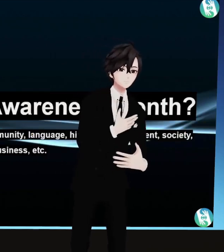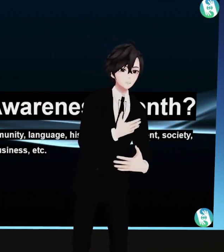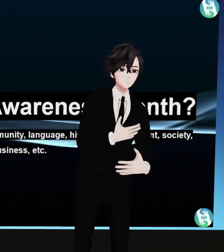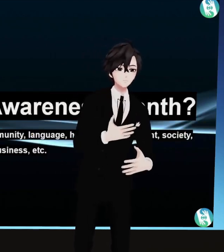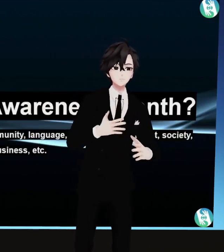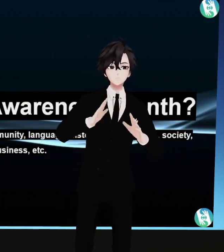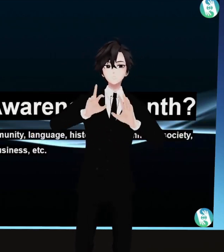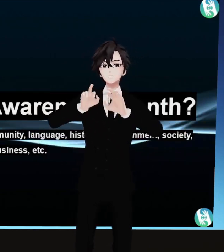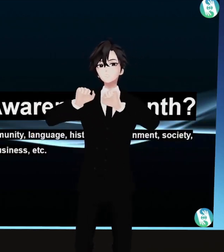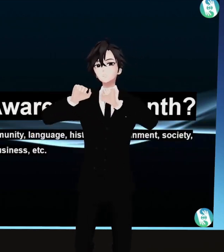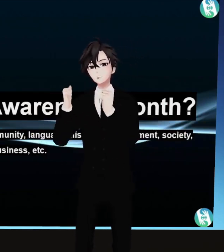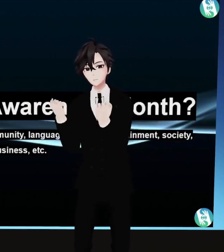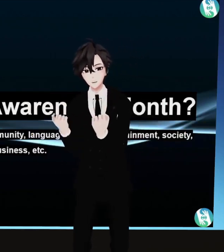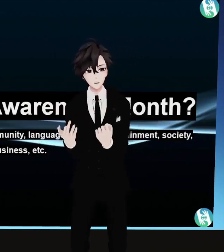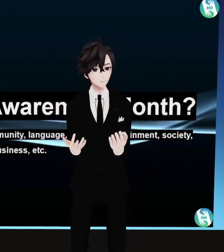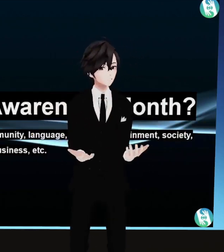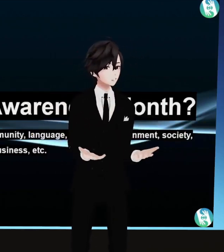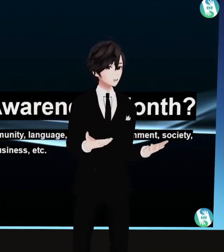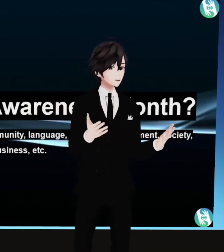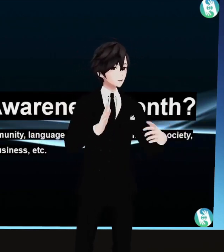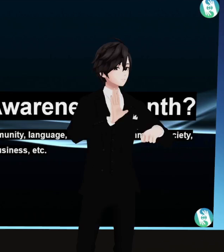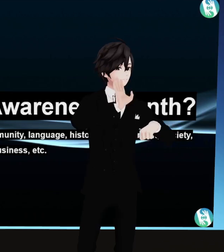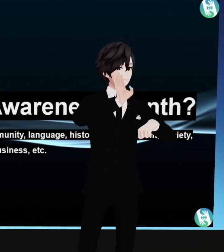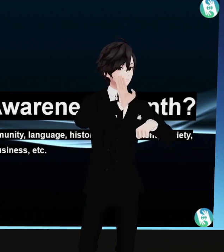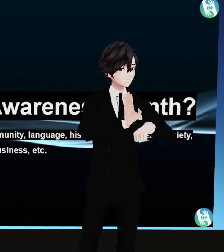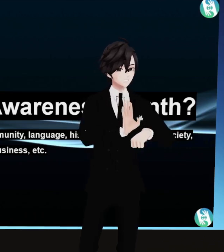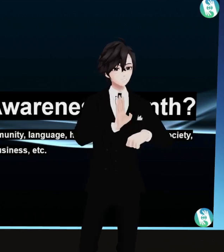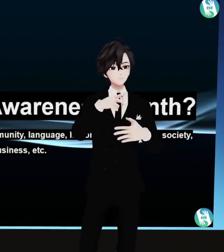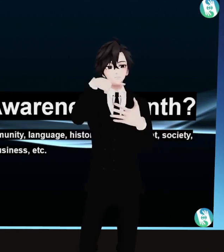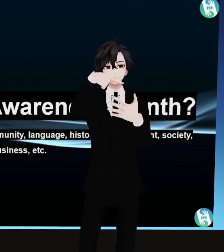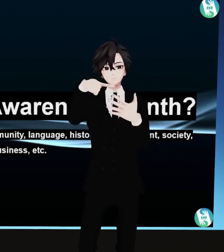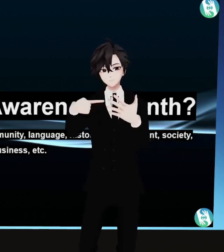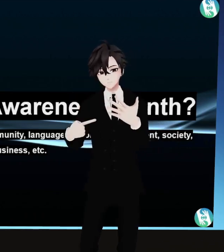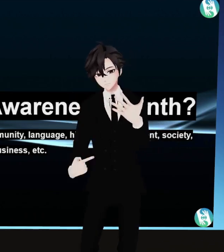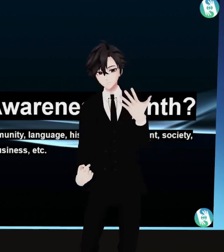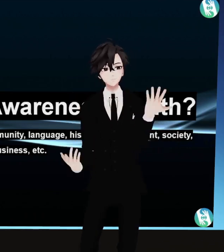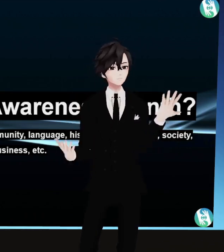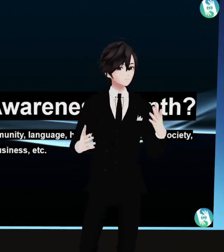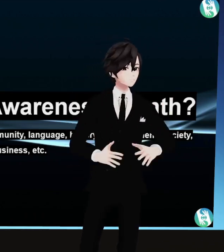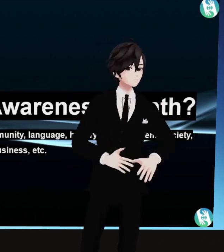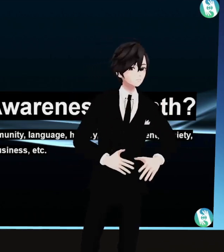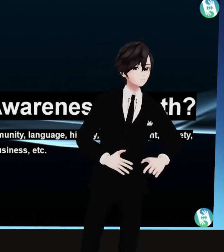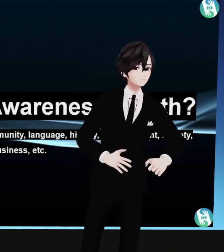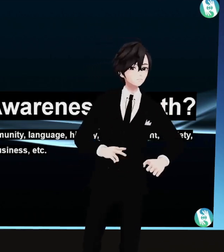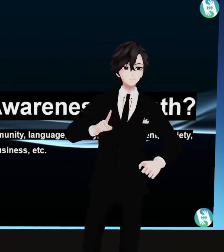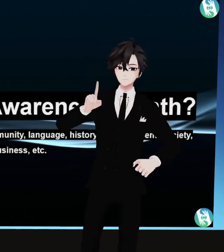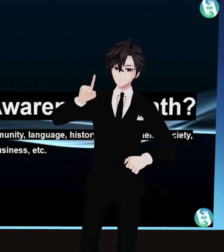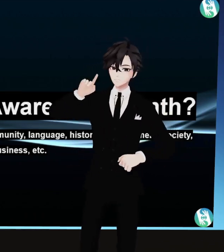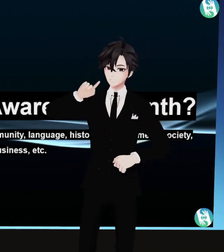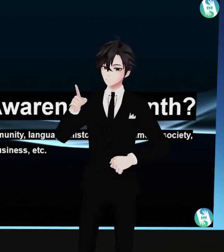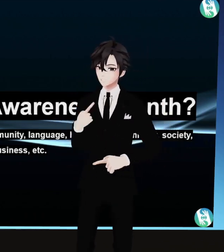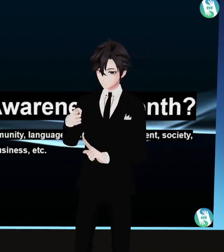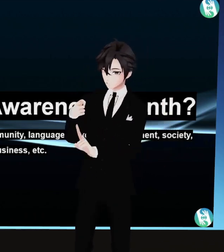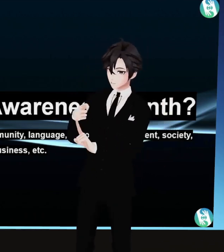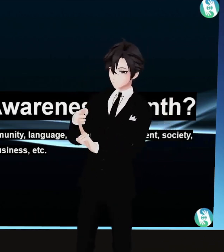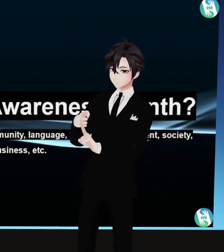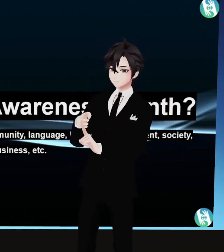history, entertainment, society, businesses, and many others.